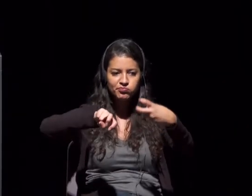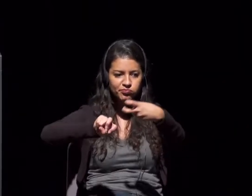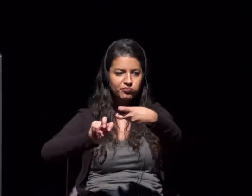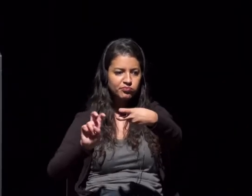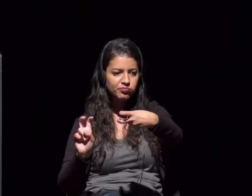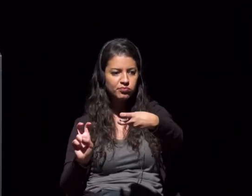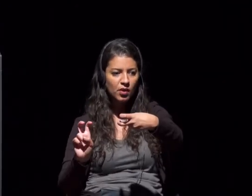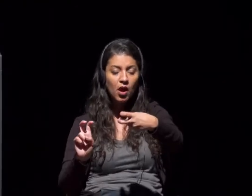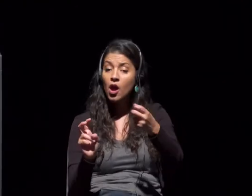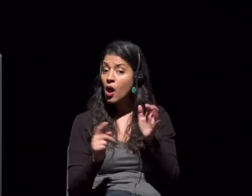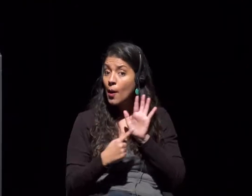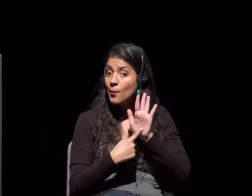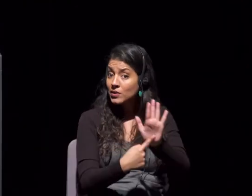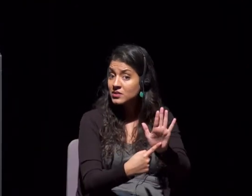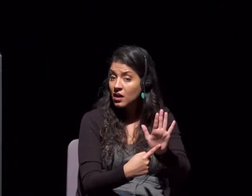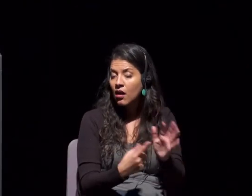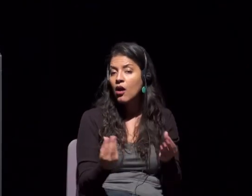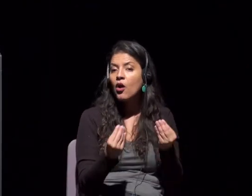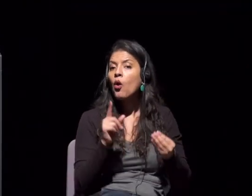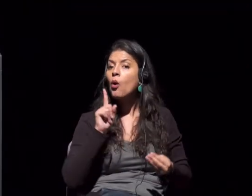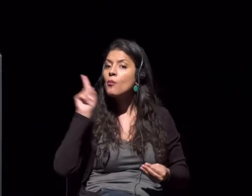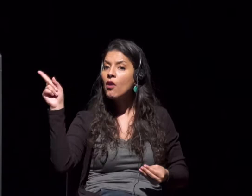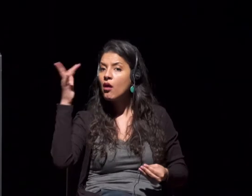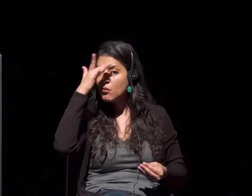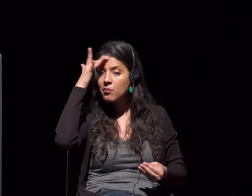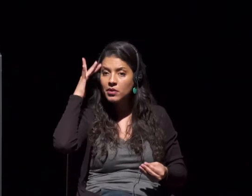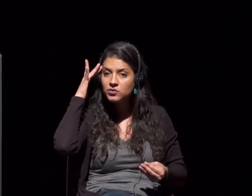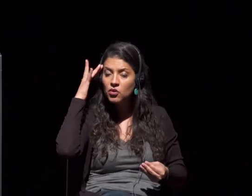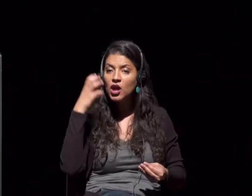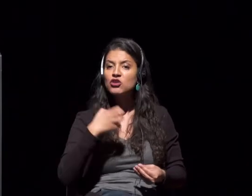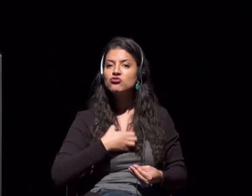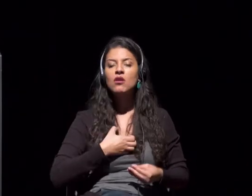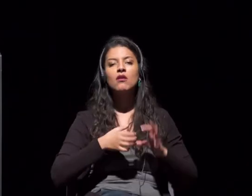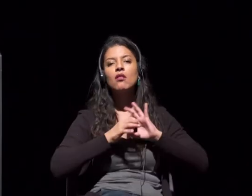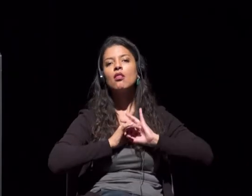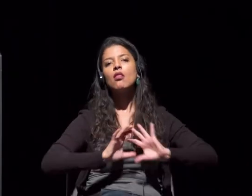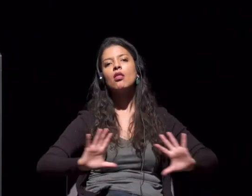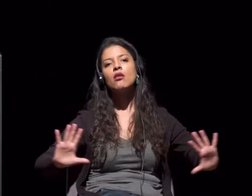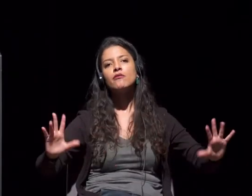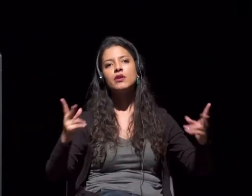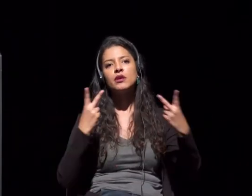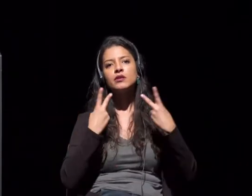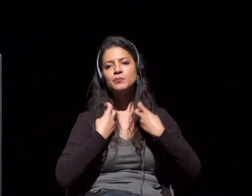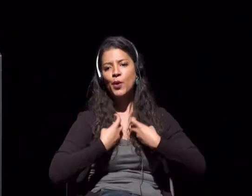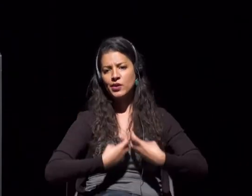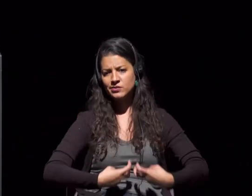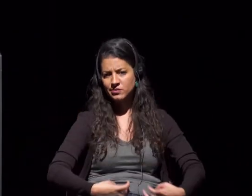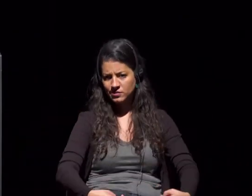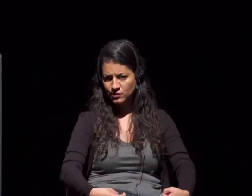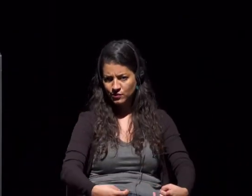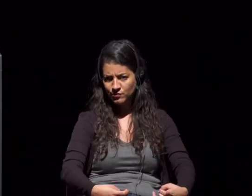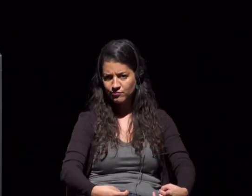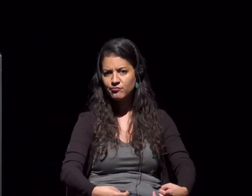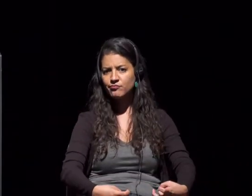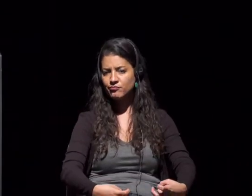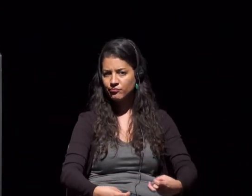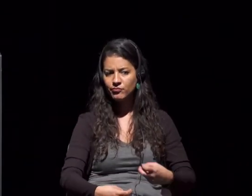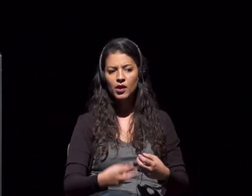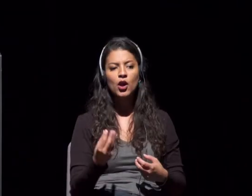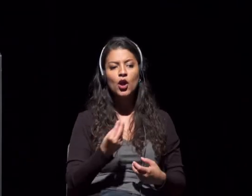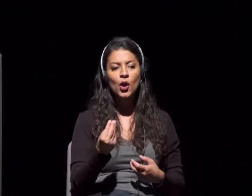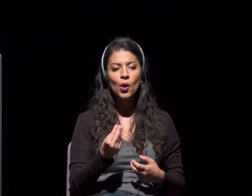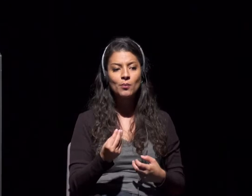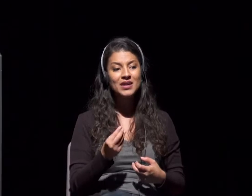inhabitants are exoticized and open for exploitation and consumption, evidenced by the prevalence of sexual tourism in these